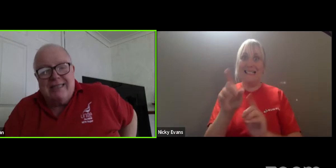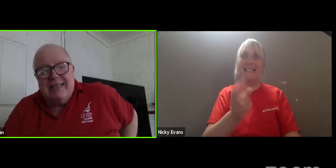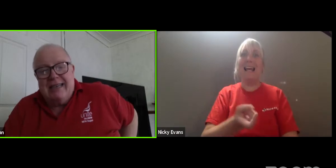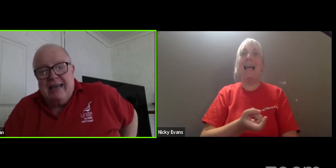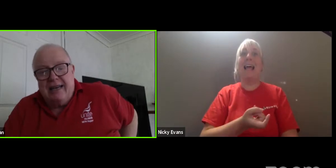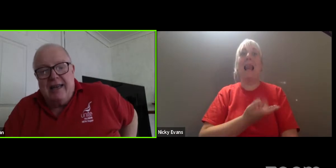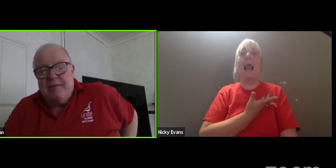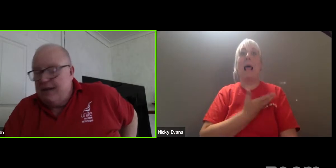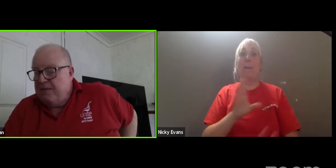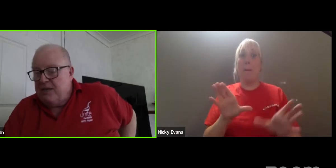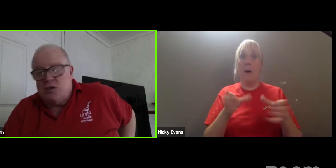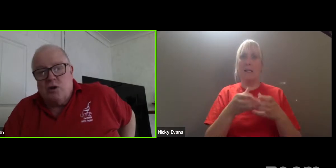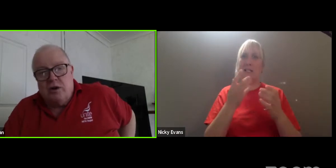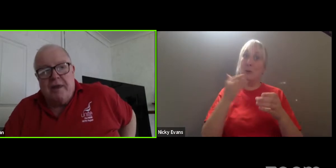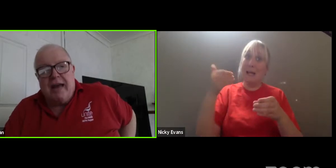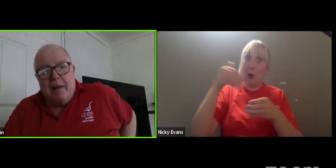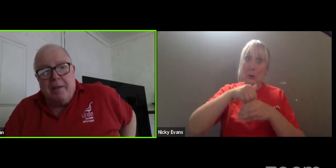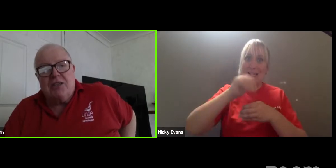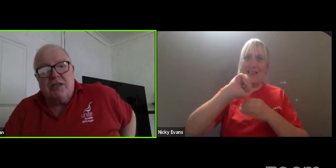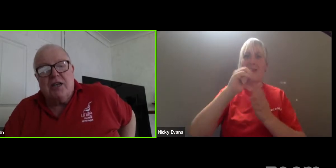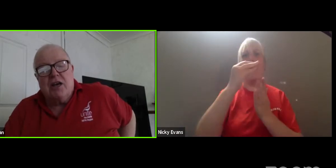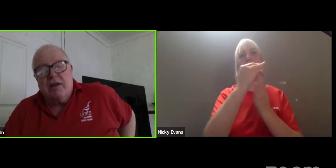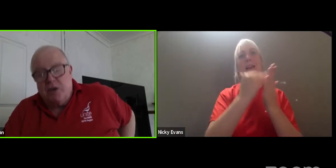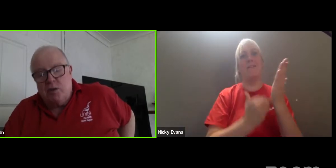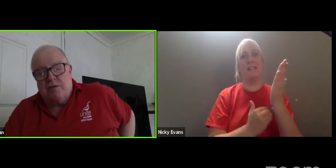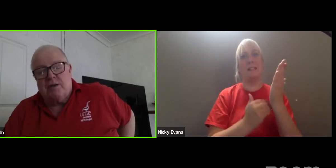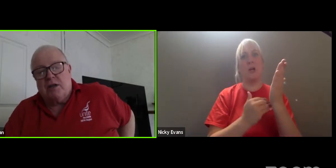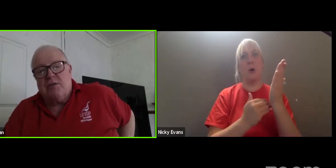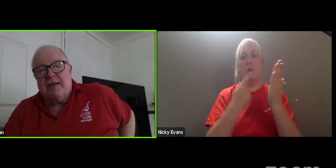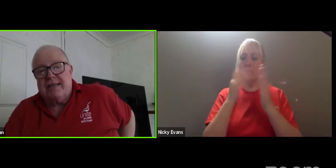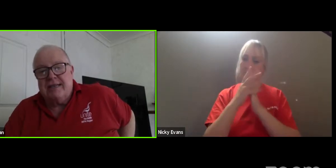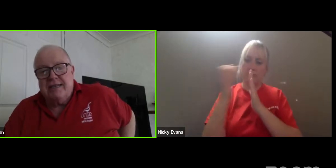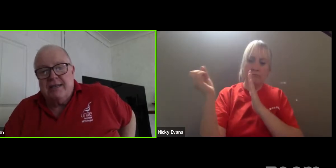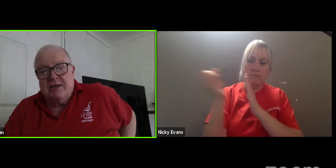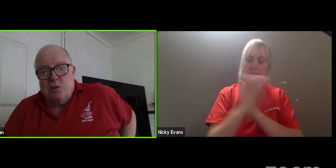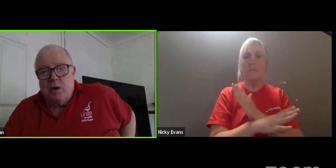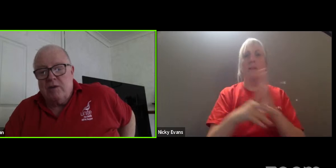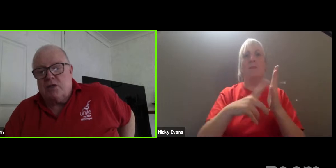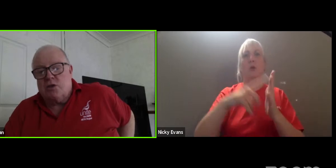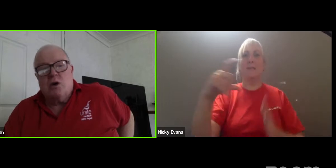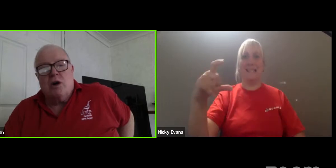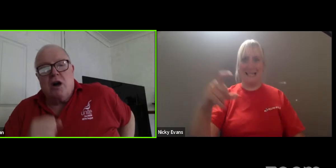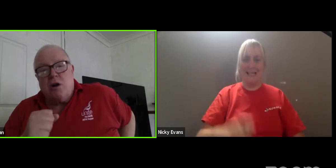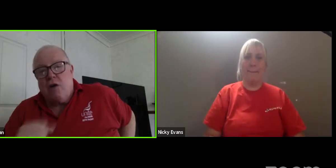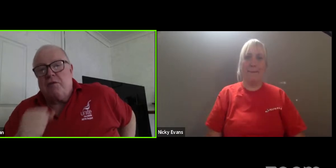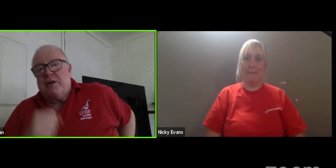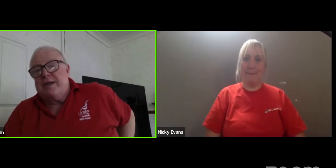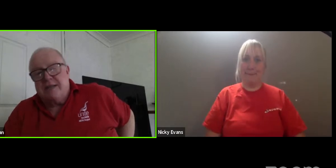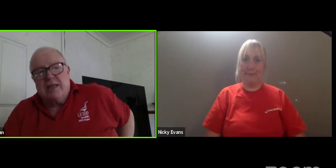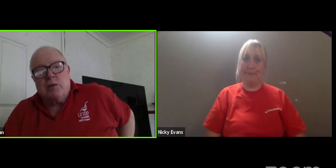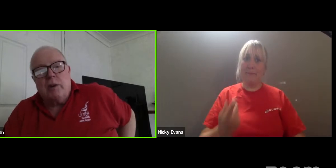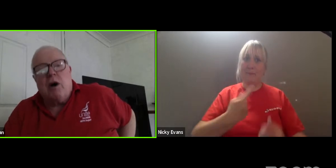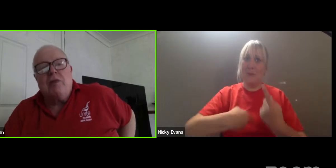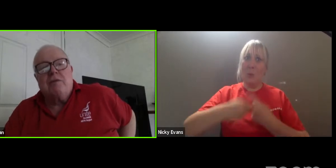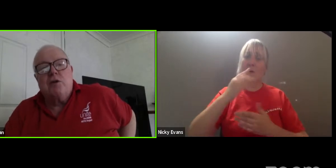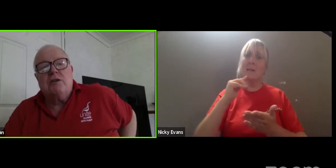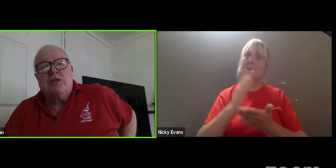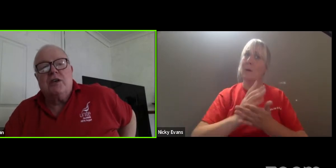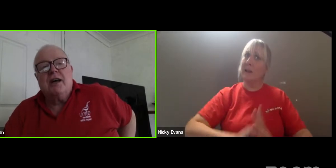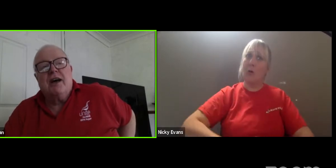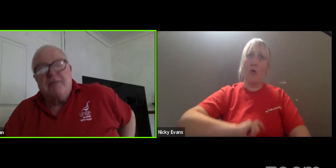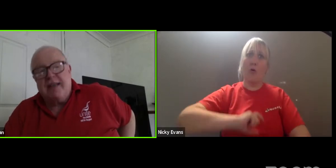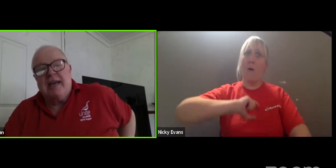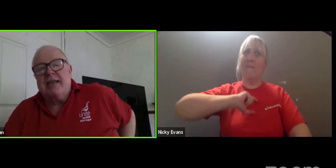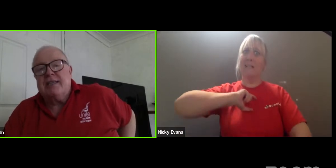put in their manifesto the abolition of universal credit. We were so confident that we were on the